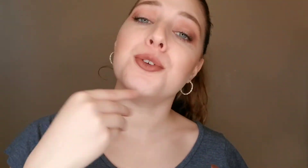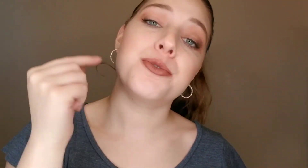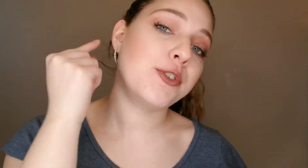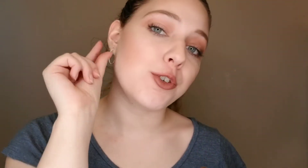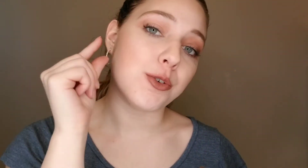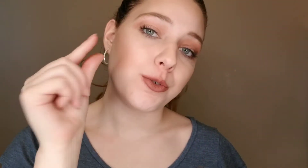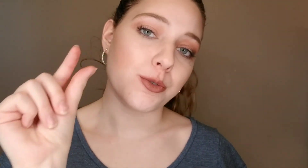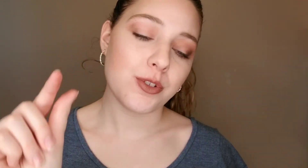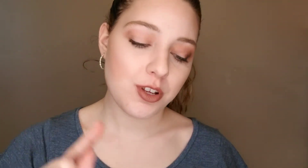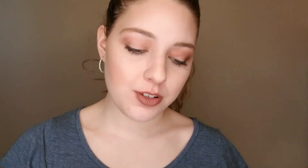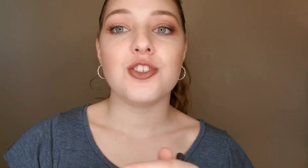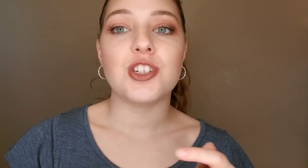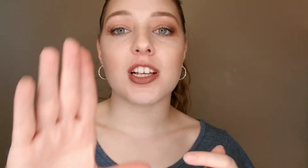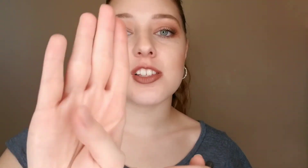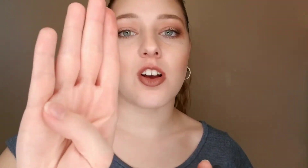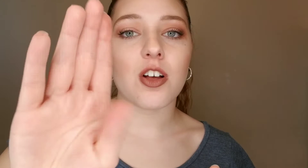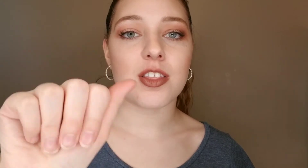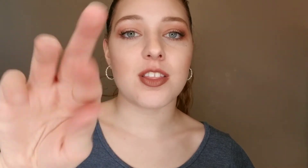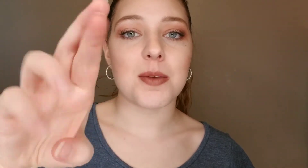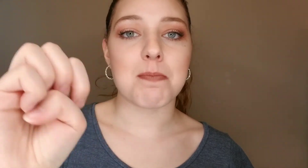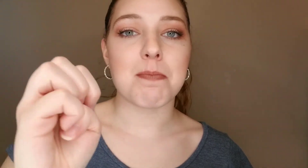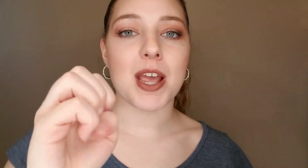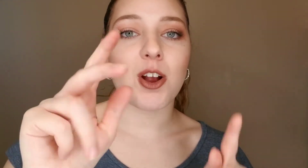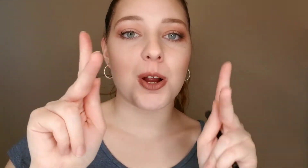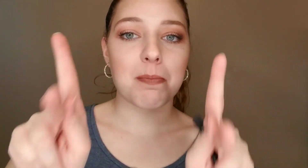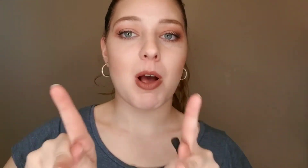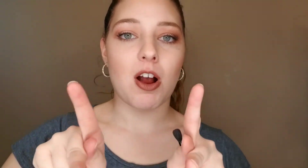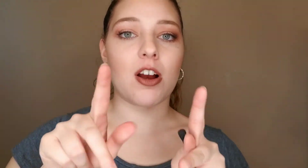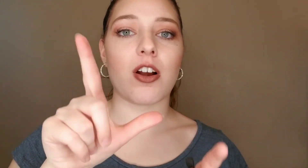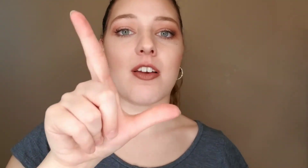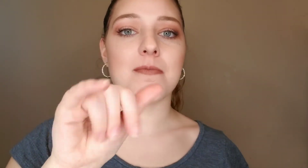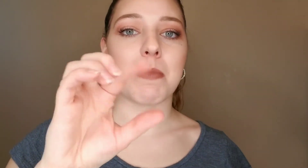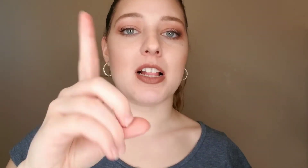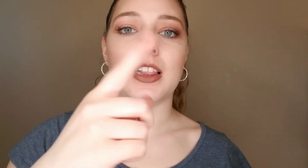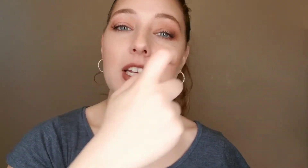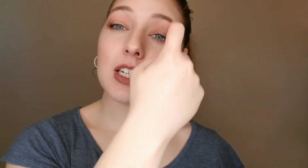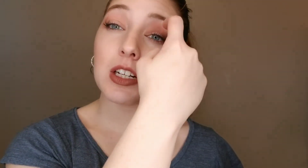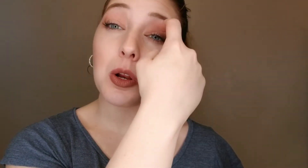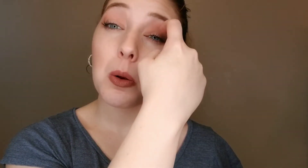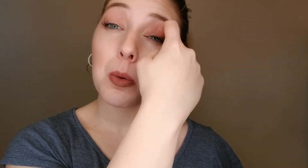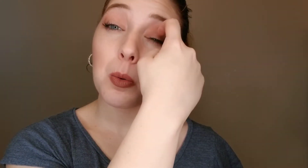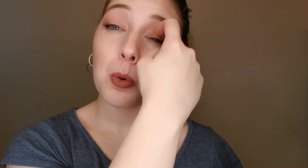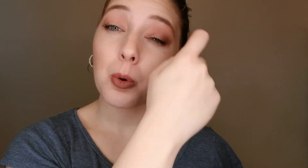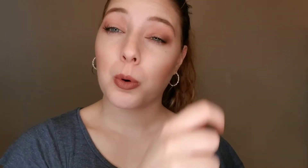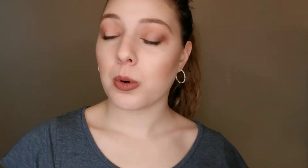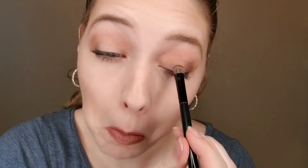beautiful gold just on the bare part of my lid.